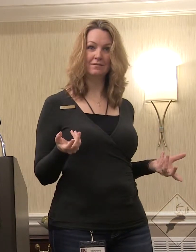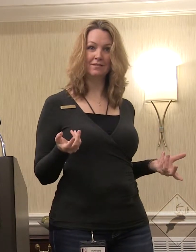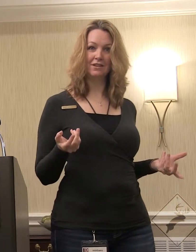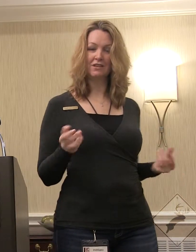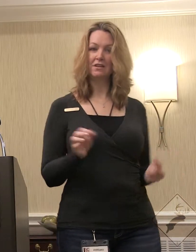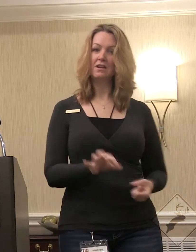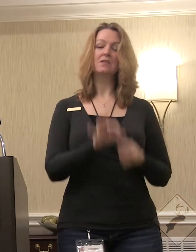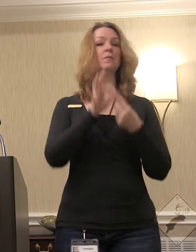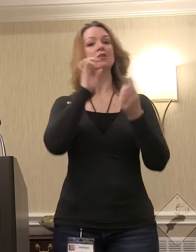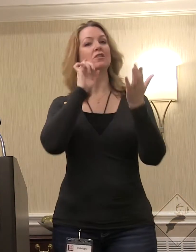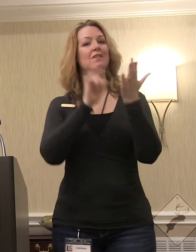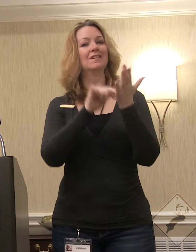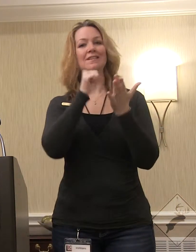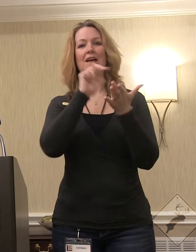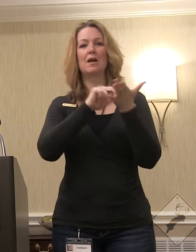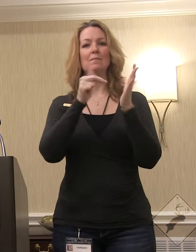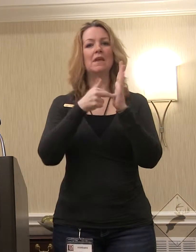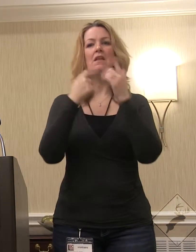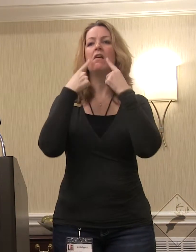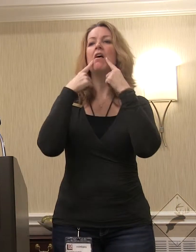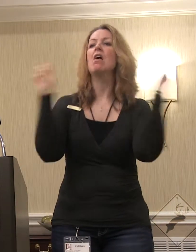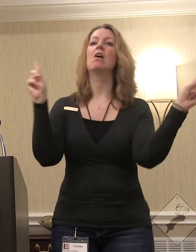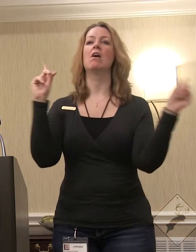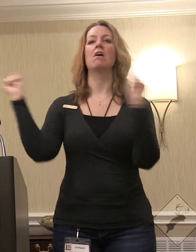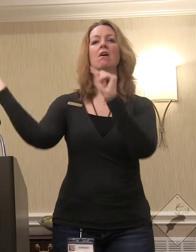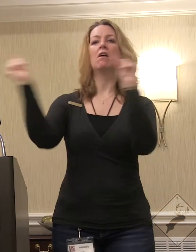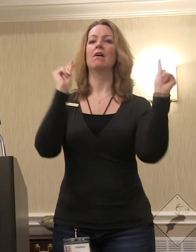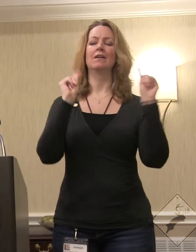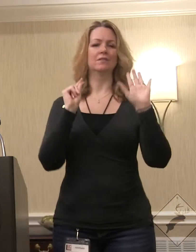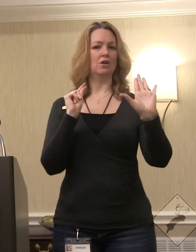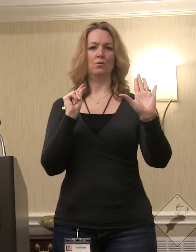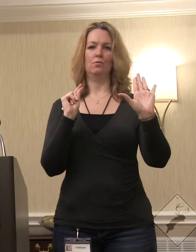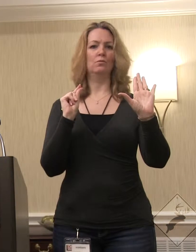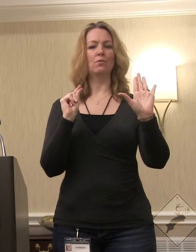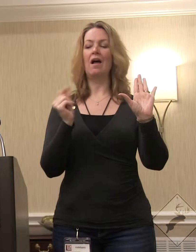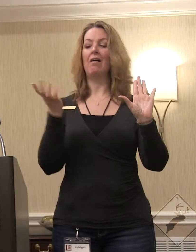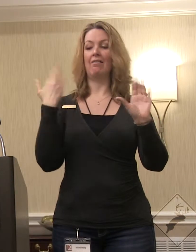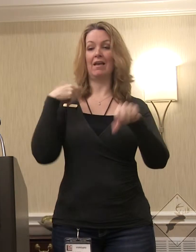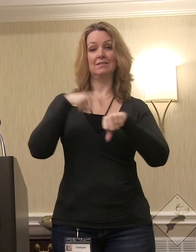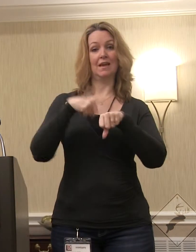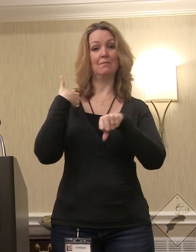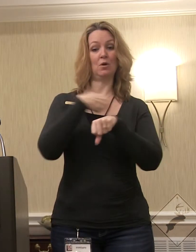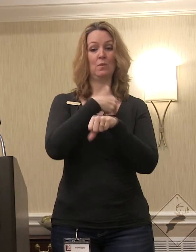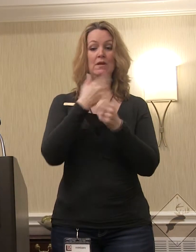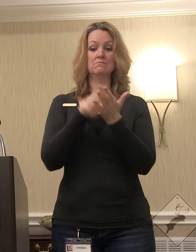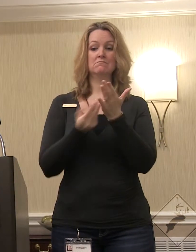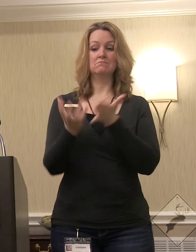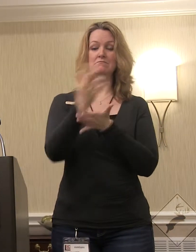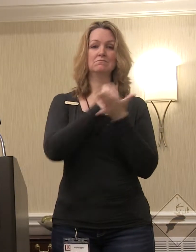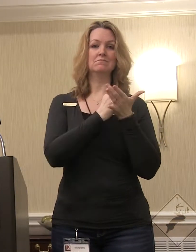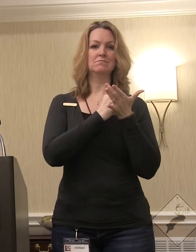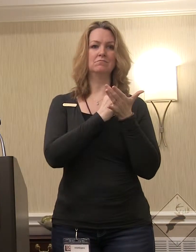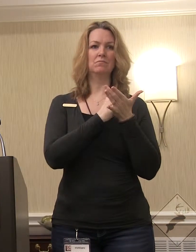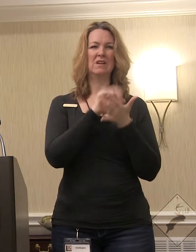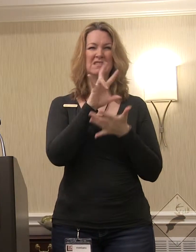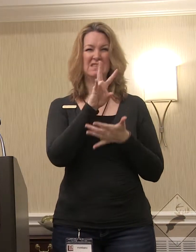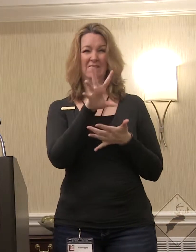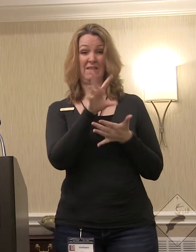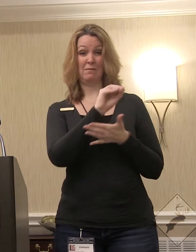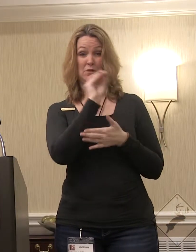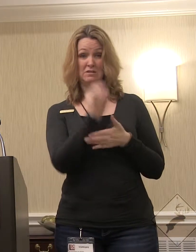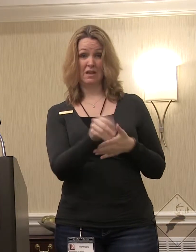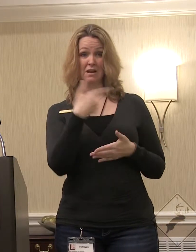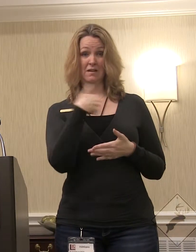Special acknowledgement does not have to be public. The last big fundraising campaign we had, almost